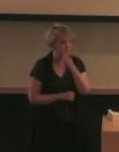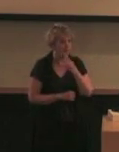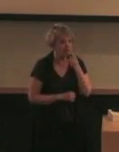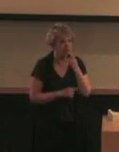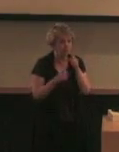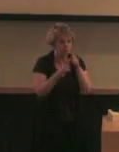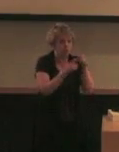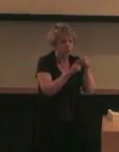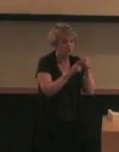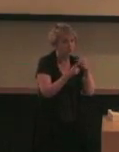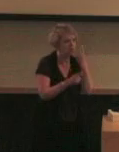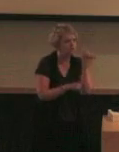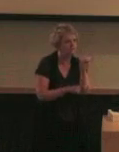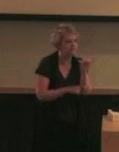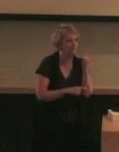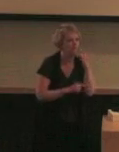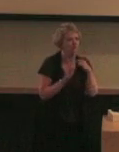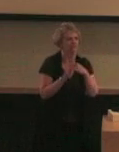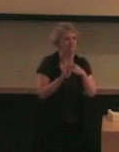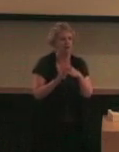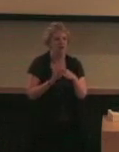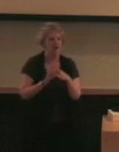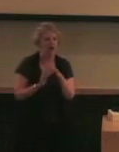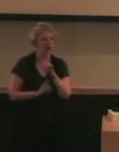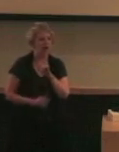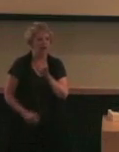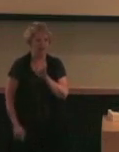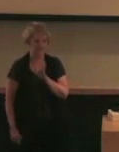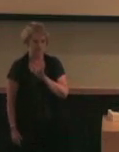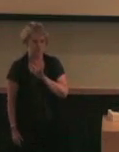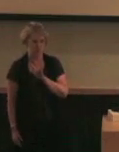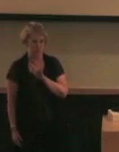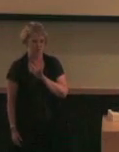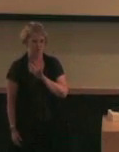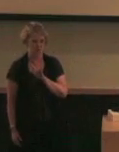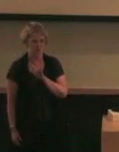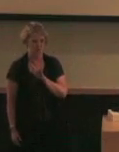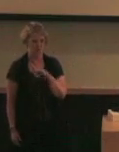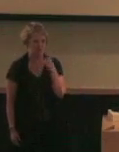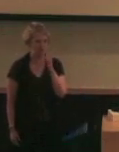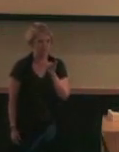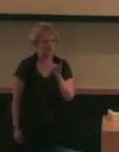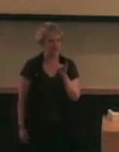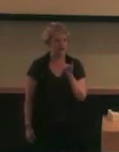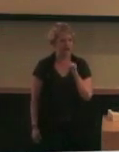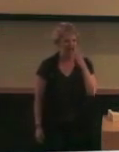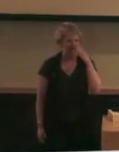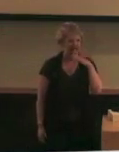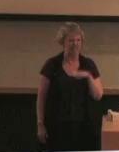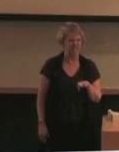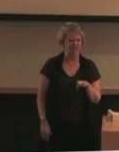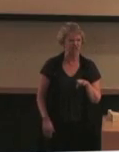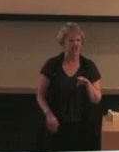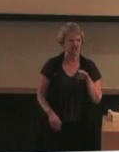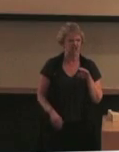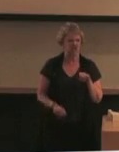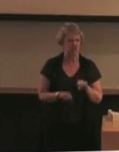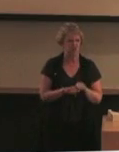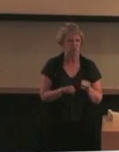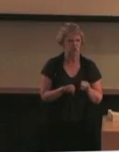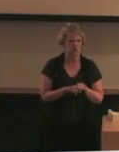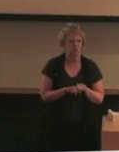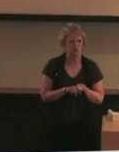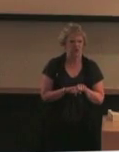For example, the sign, when you say, I love you, it looks like elephant juice. So you really don't know what